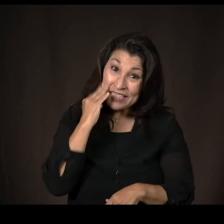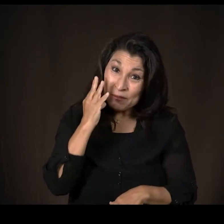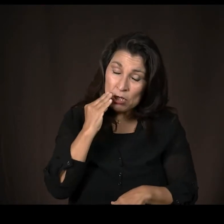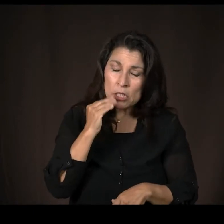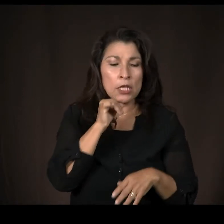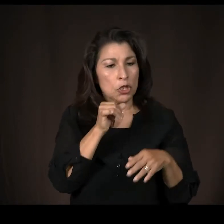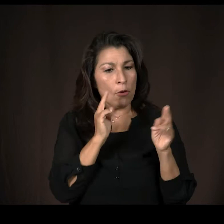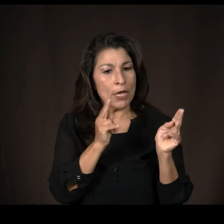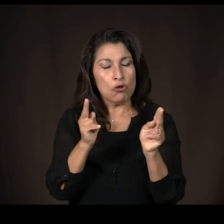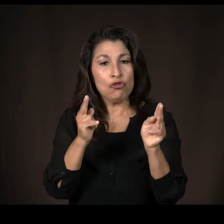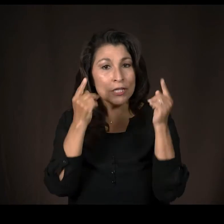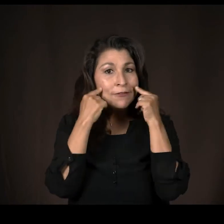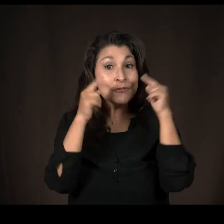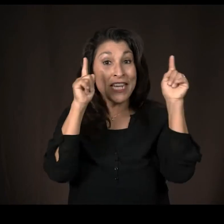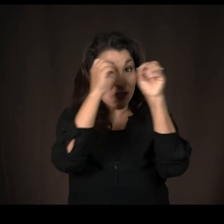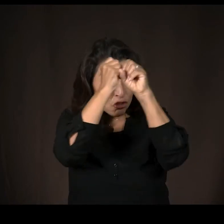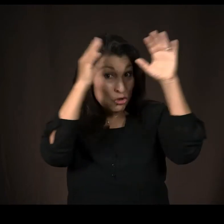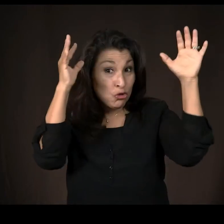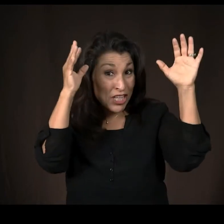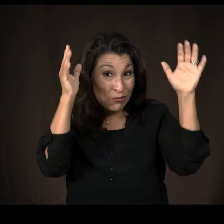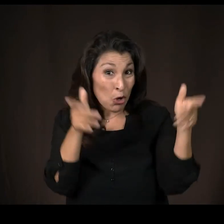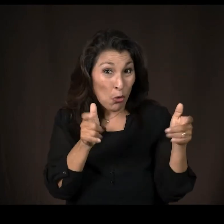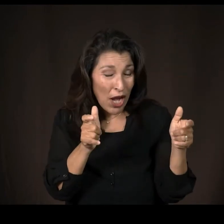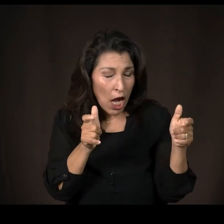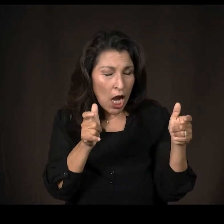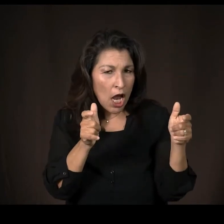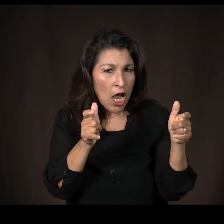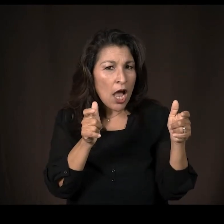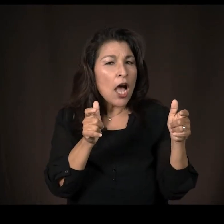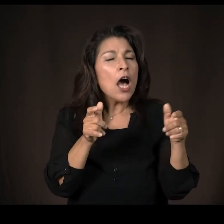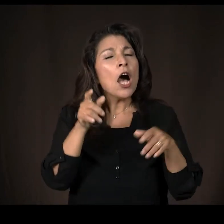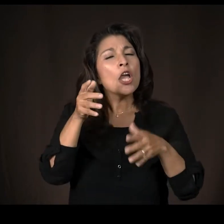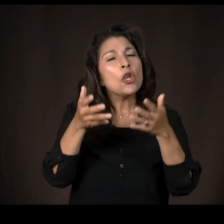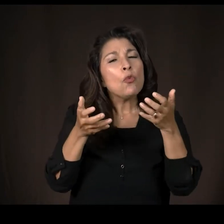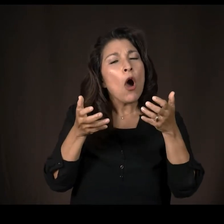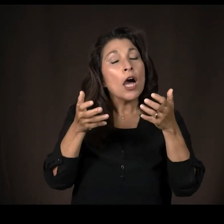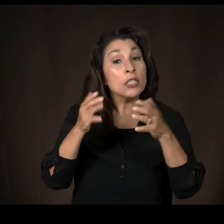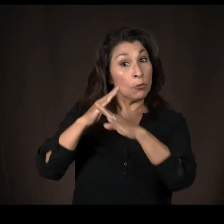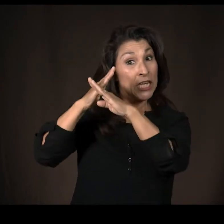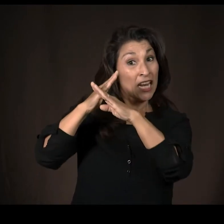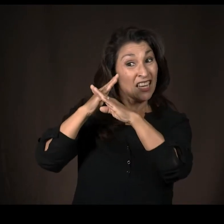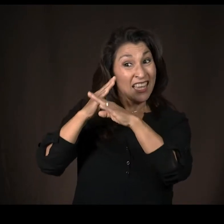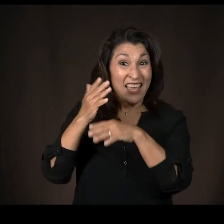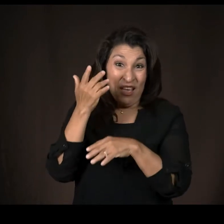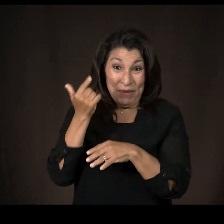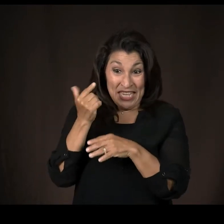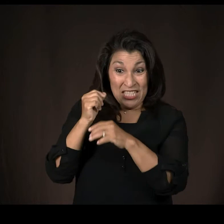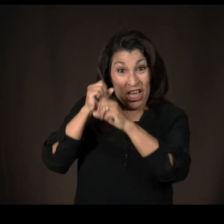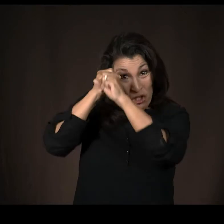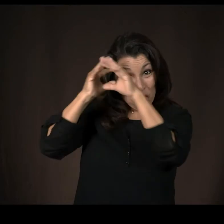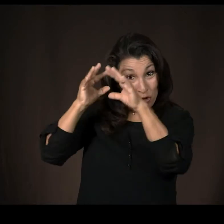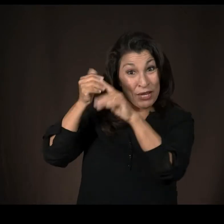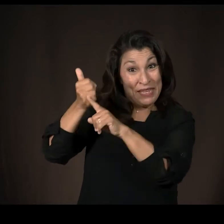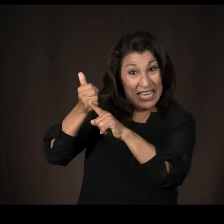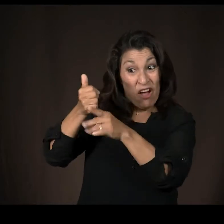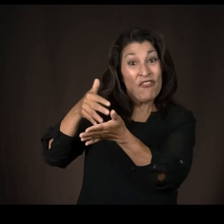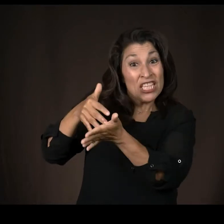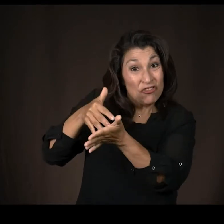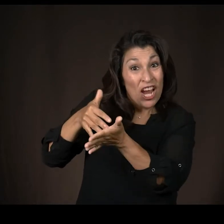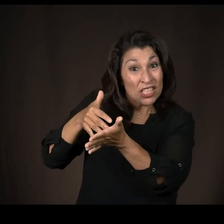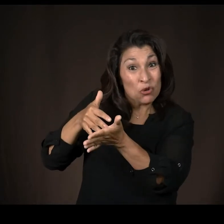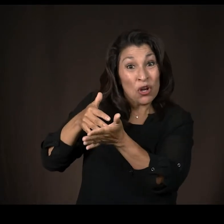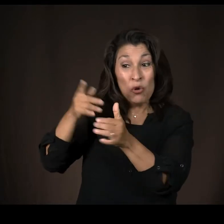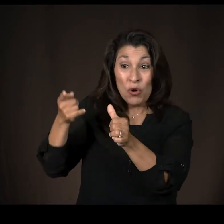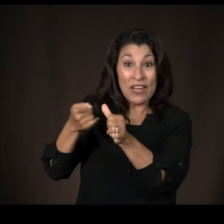be in a hurry to announce your dream so quickly. You want to protect your dream. Dreams can be destroyed very quickly. They're fragile when